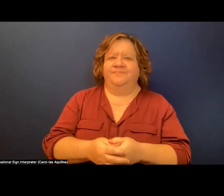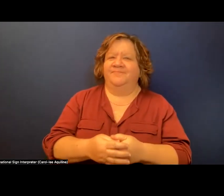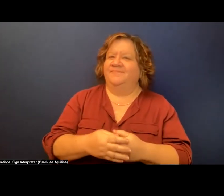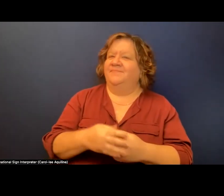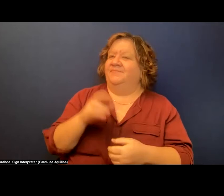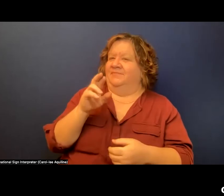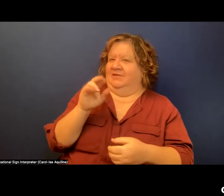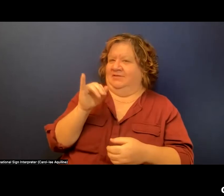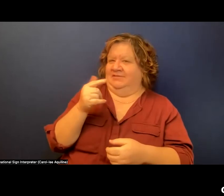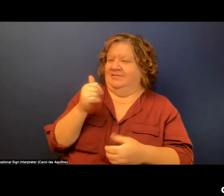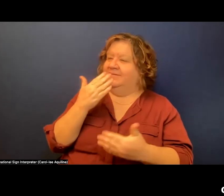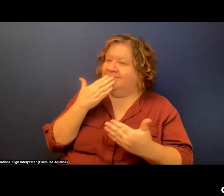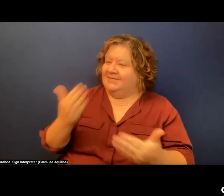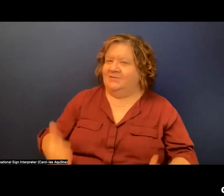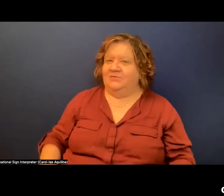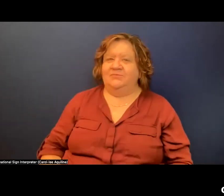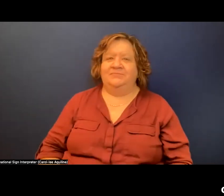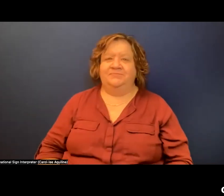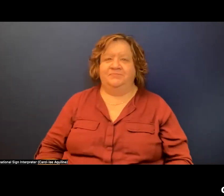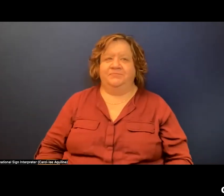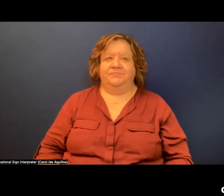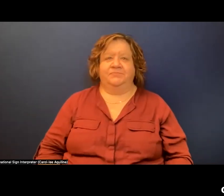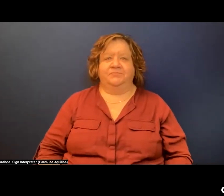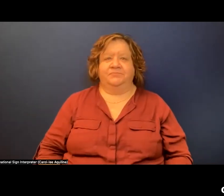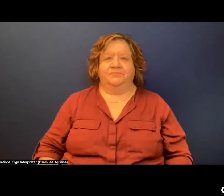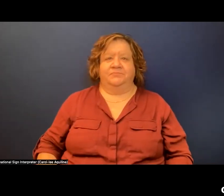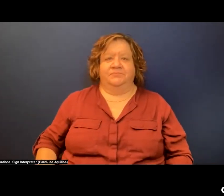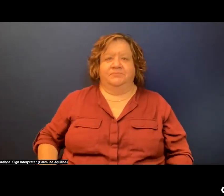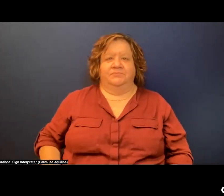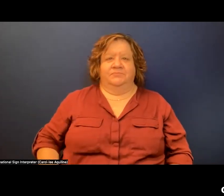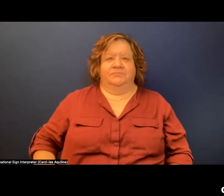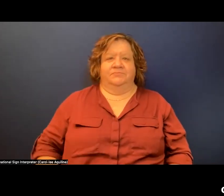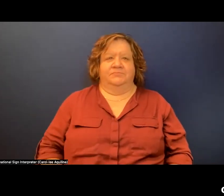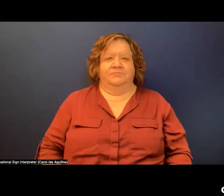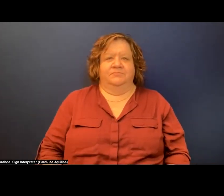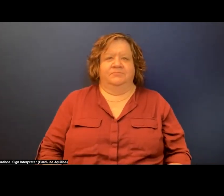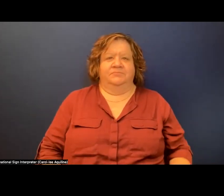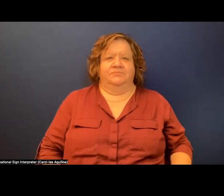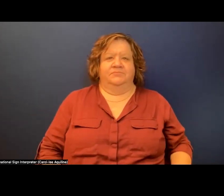I'm speaking on behalf of Ghana Federation of Disability Organizations.